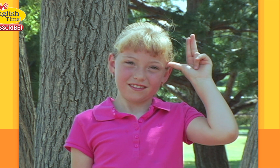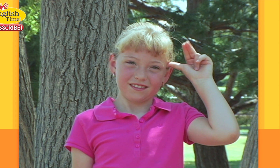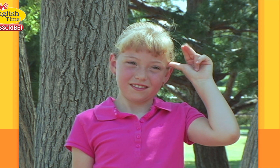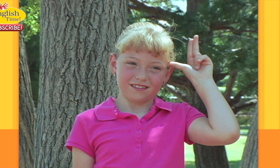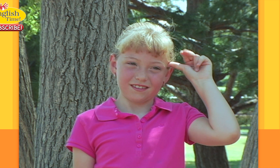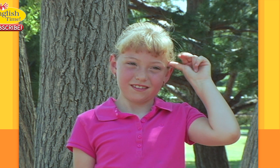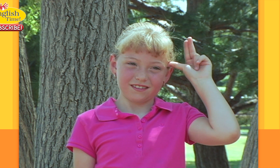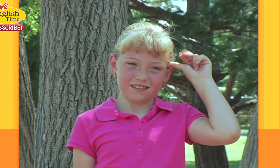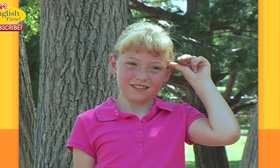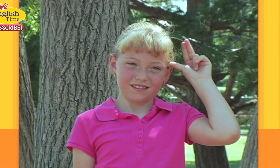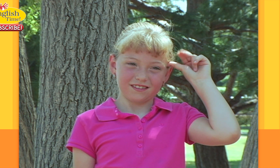Horse.